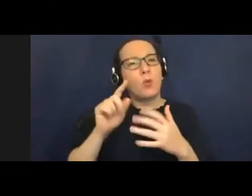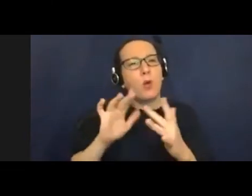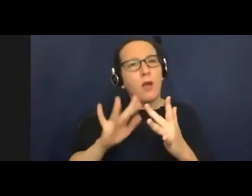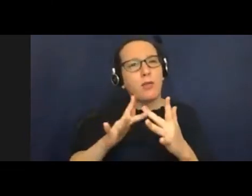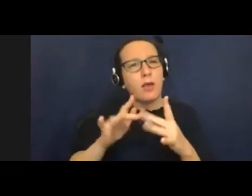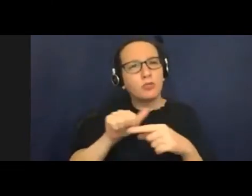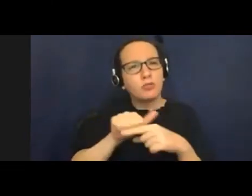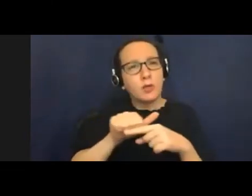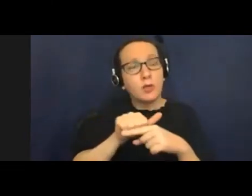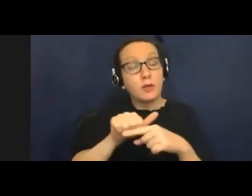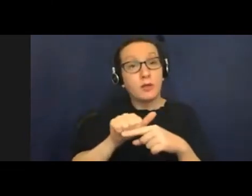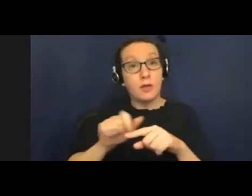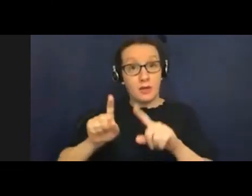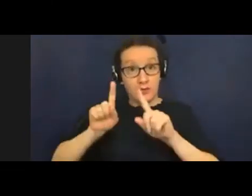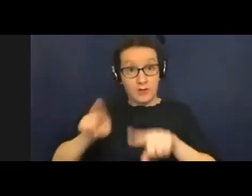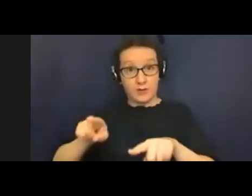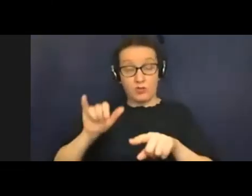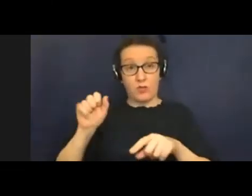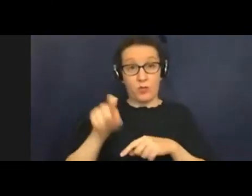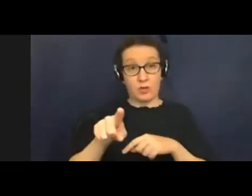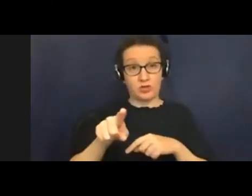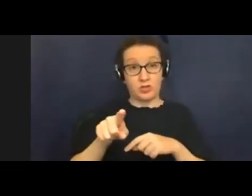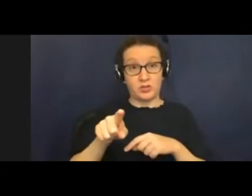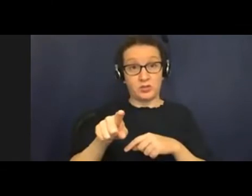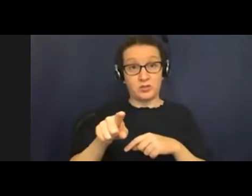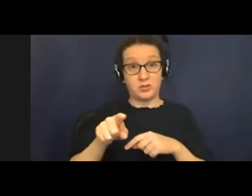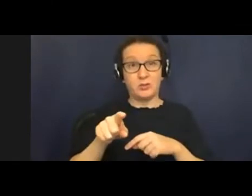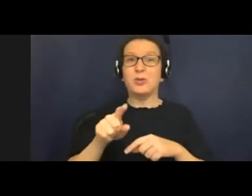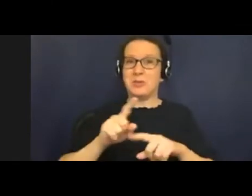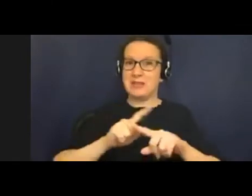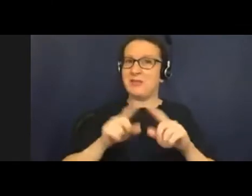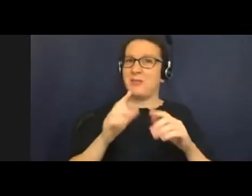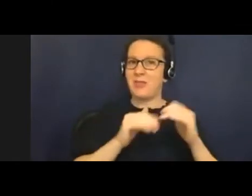that question is going to be different than when we had been planning to do it in person.